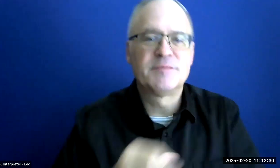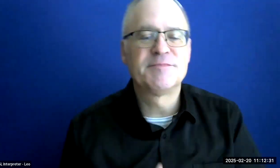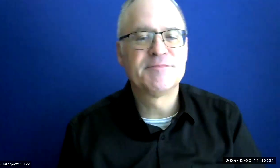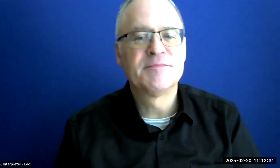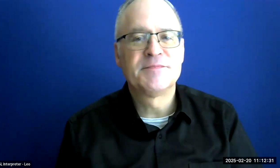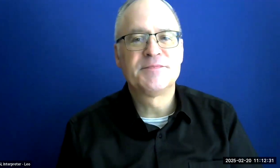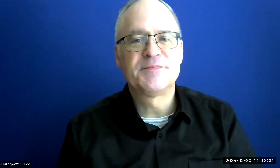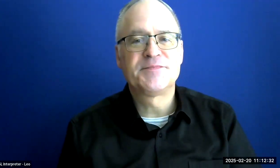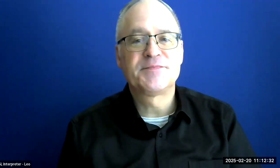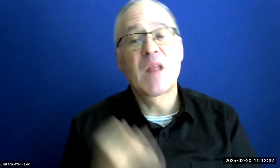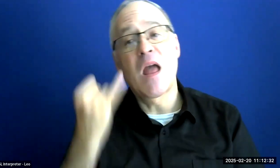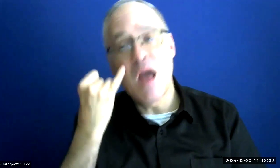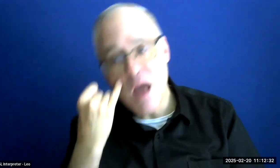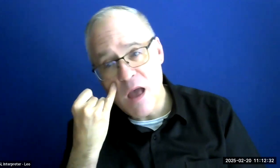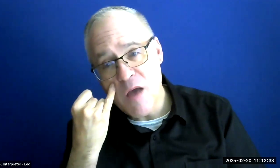To download this